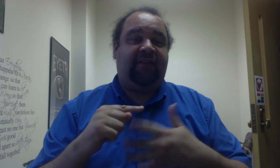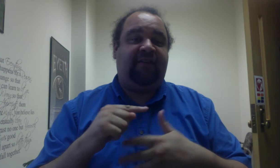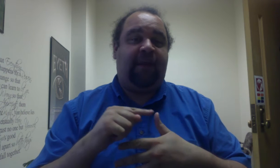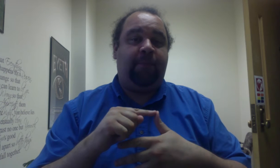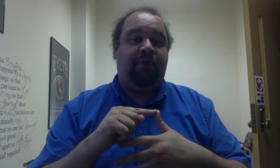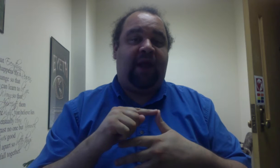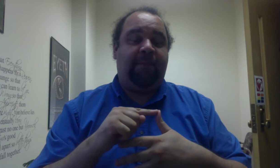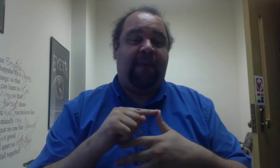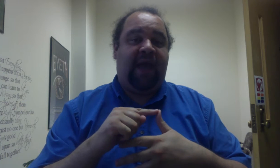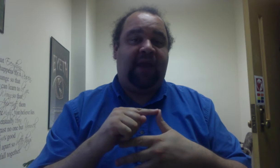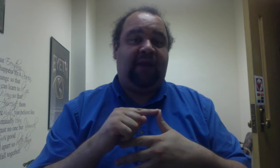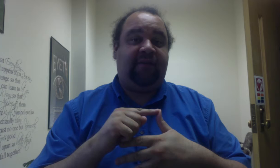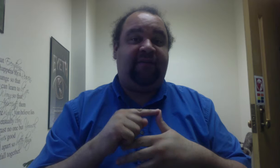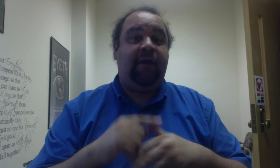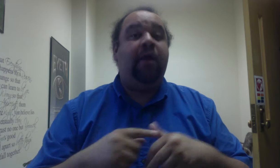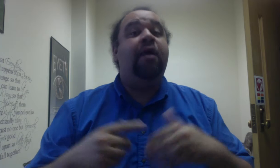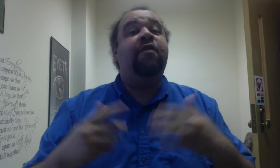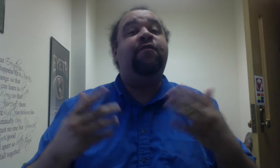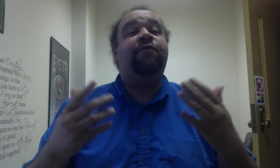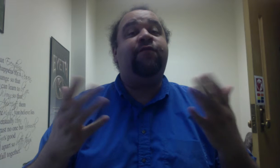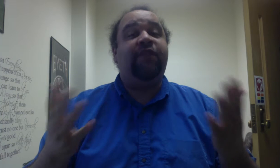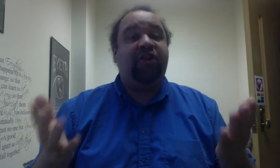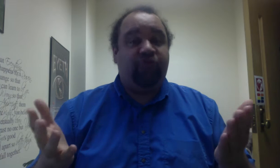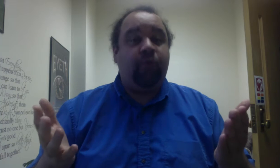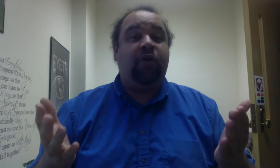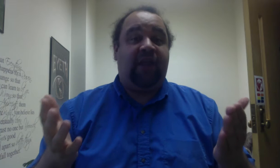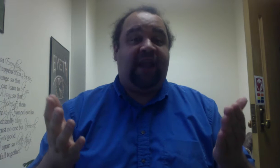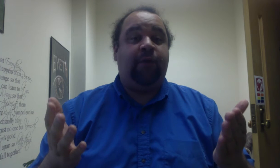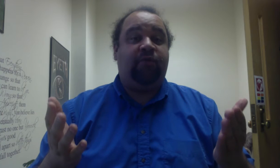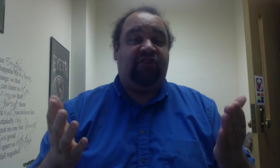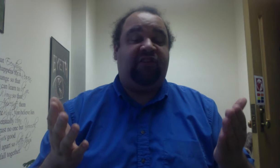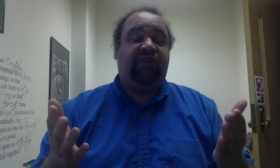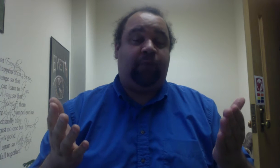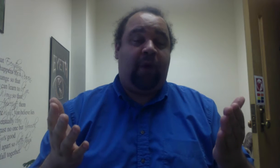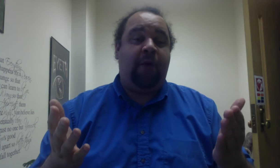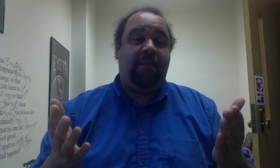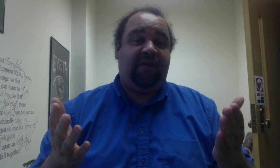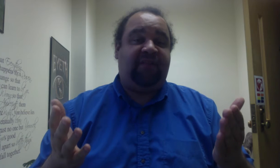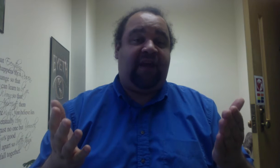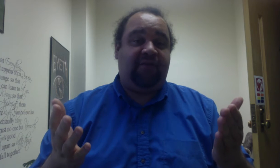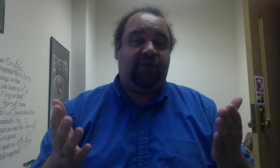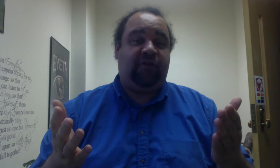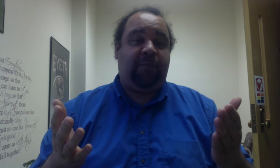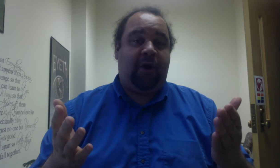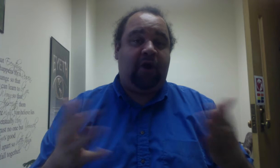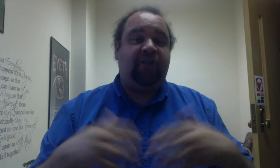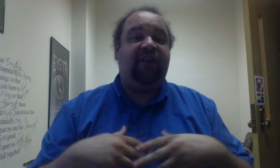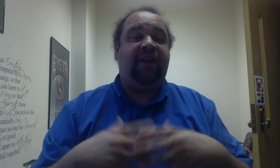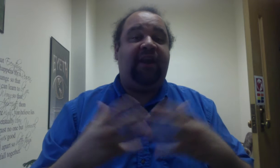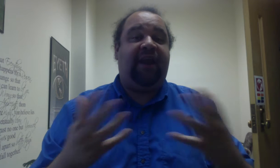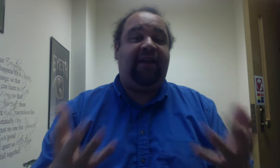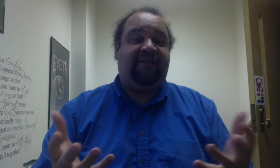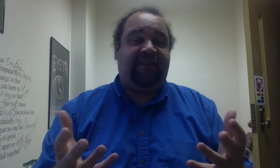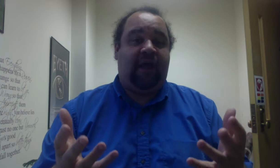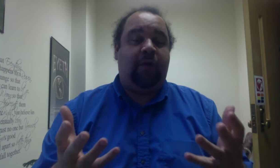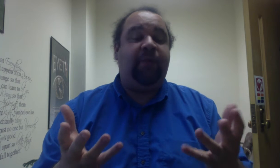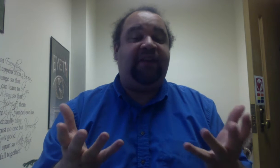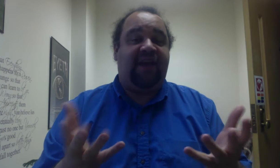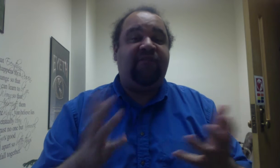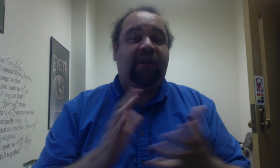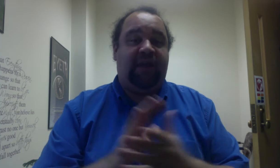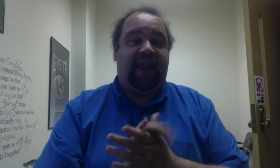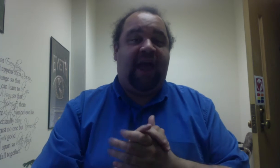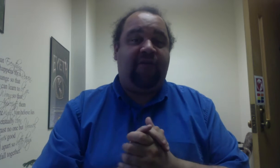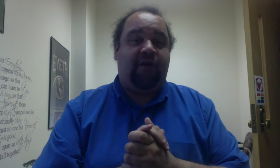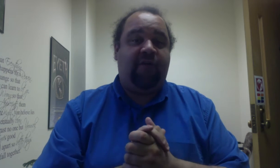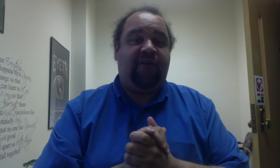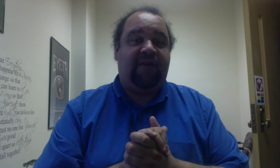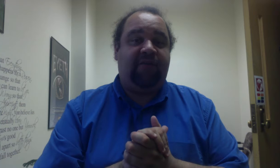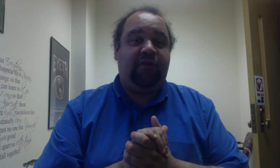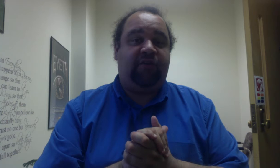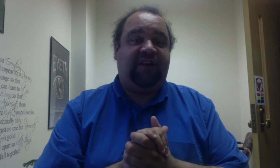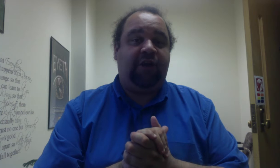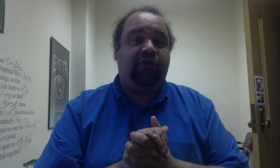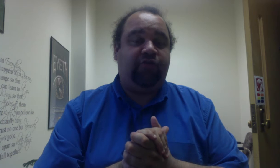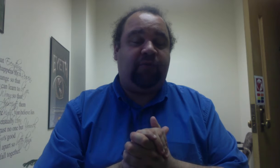and pragmatics, visual languages as well must have those parts. And in ASL, we definitely have all five of those